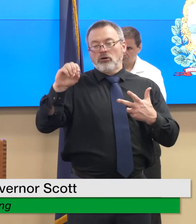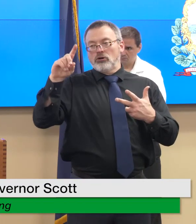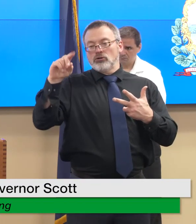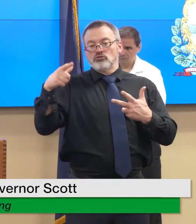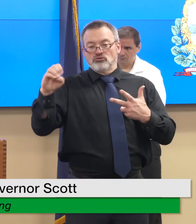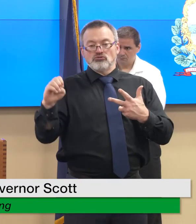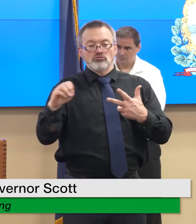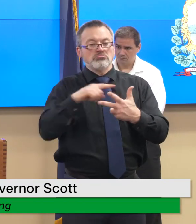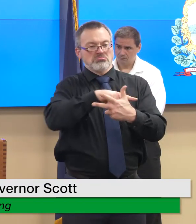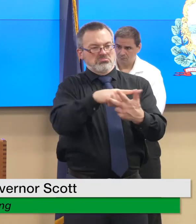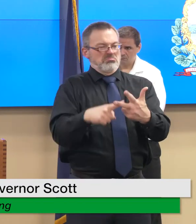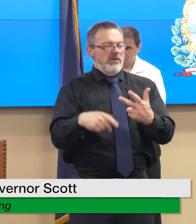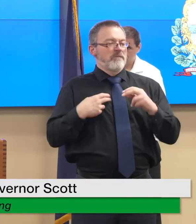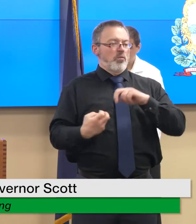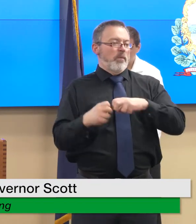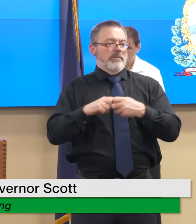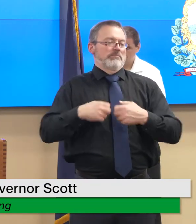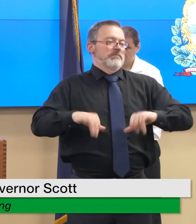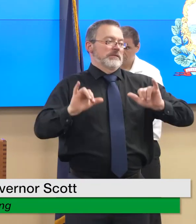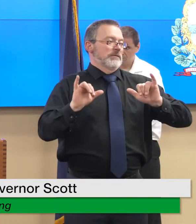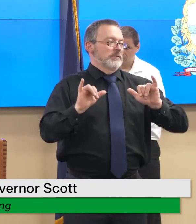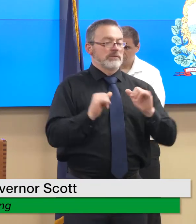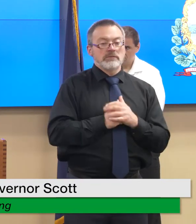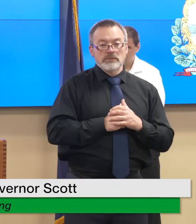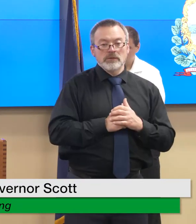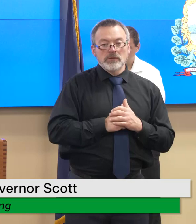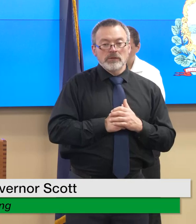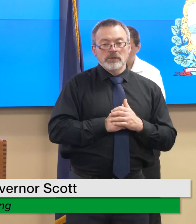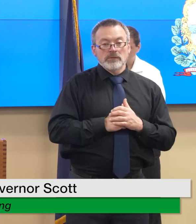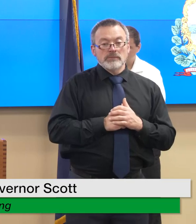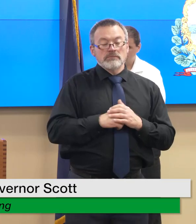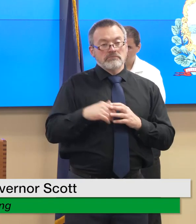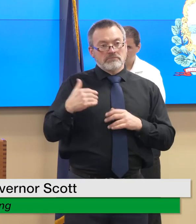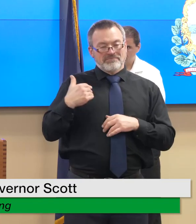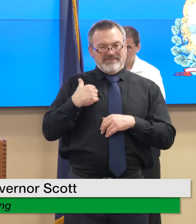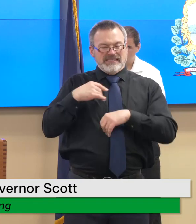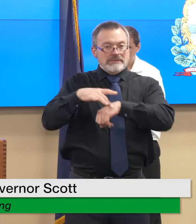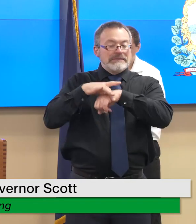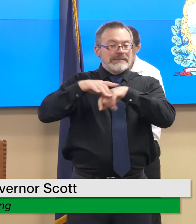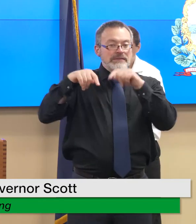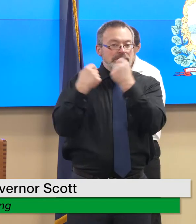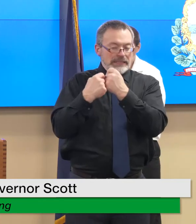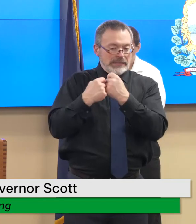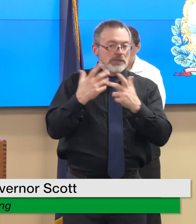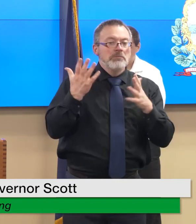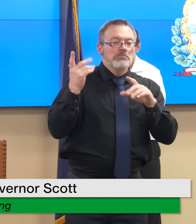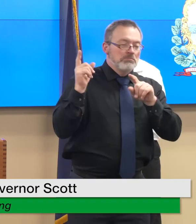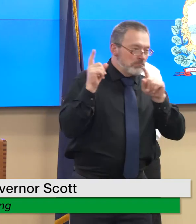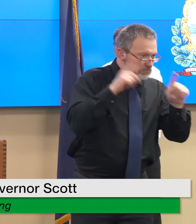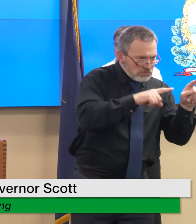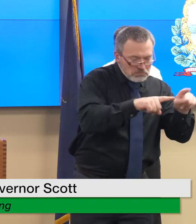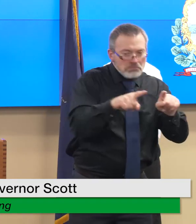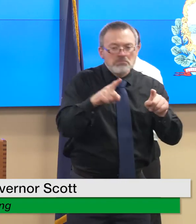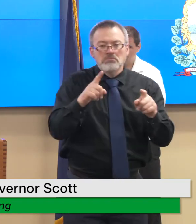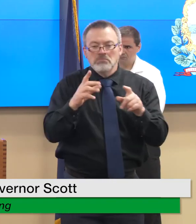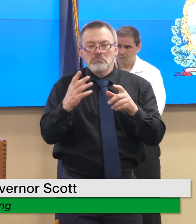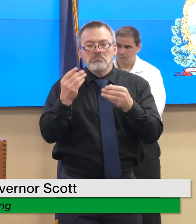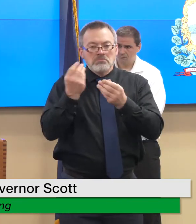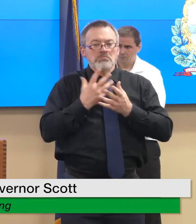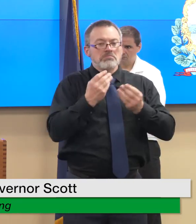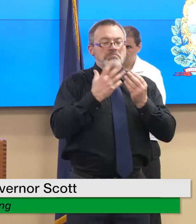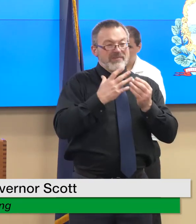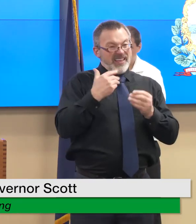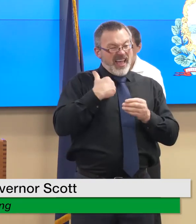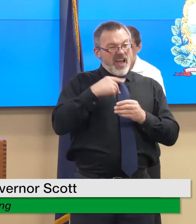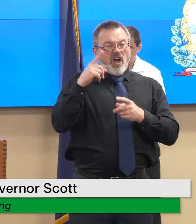The geology team has received three new reports of erosive and landslide events this week related to